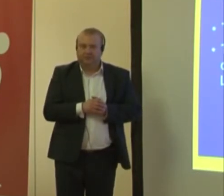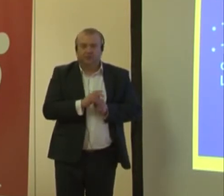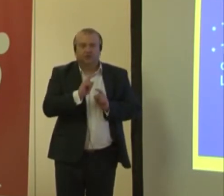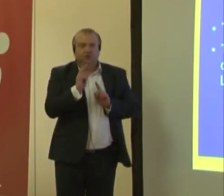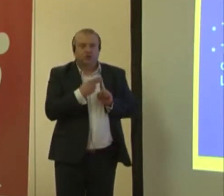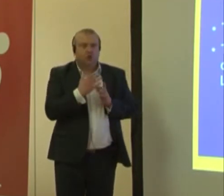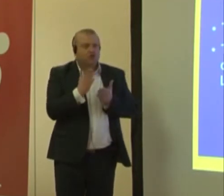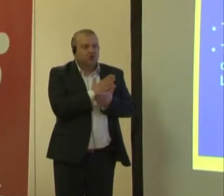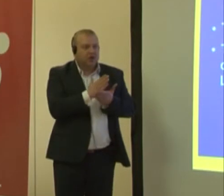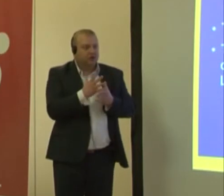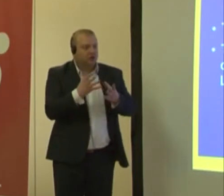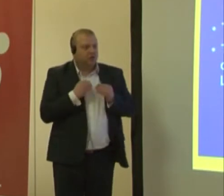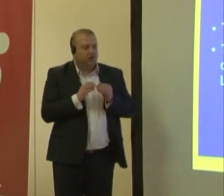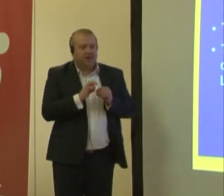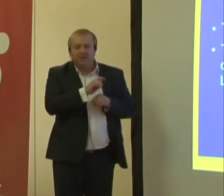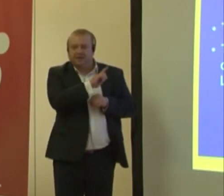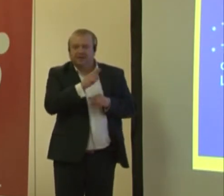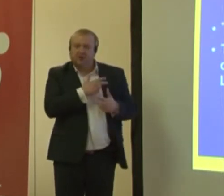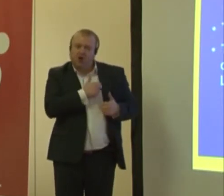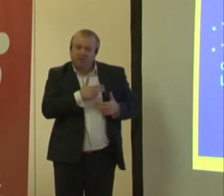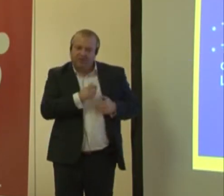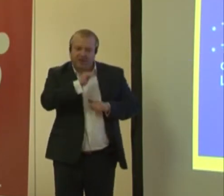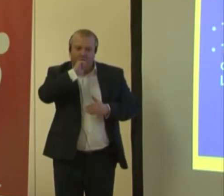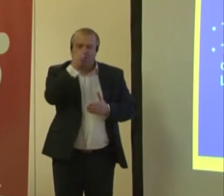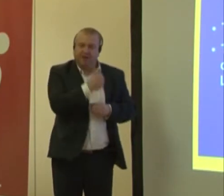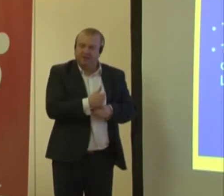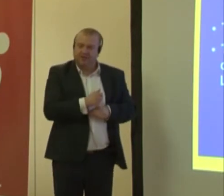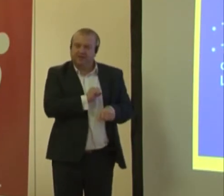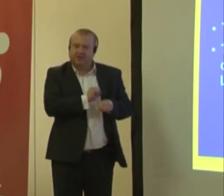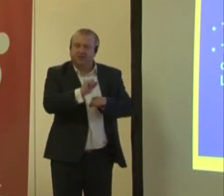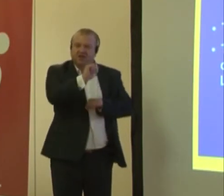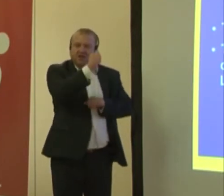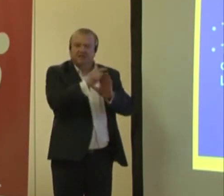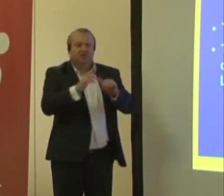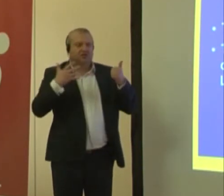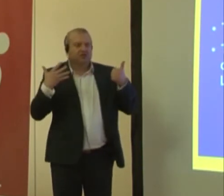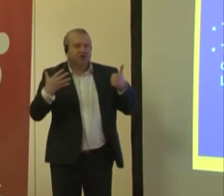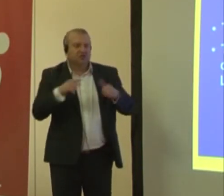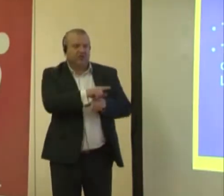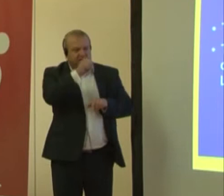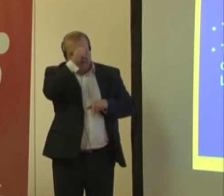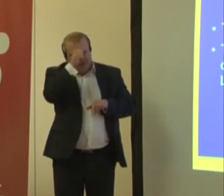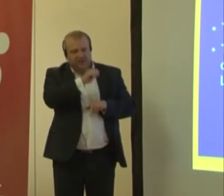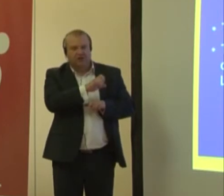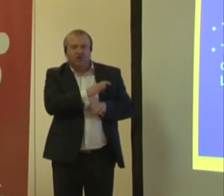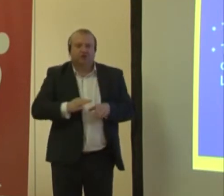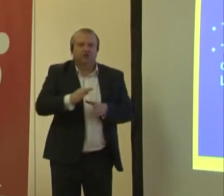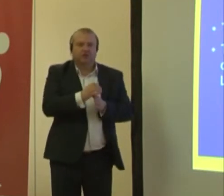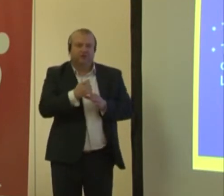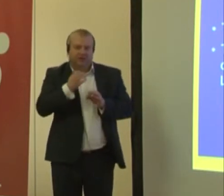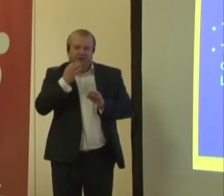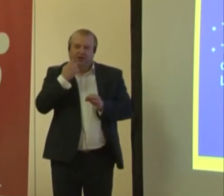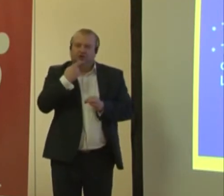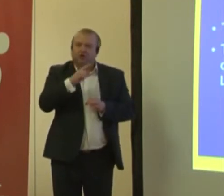European Commission as one of the 6 centers of excellence in Europe, which is quite an achievement, because, you know,